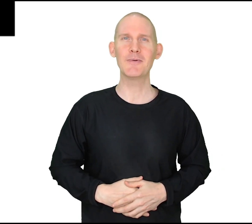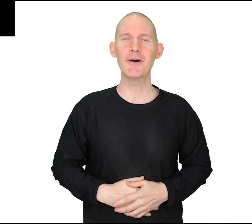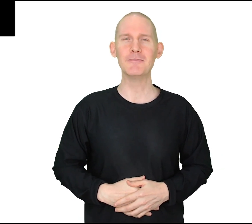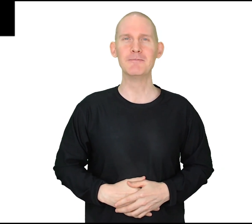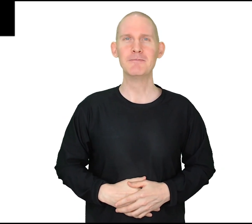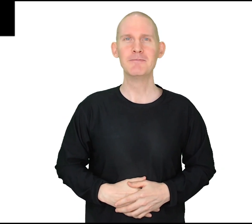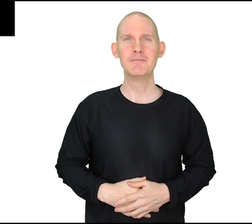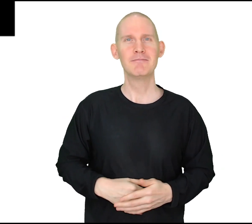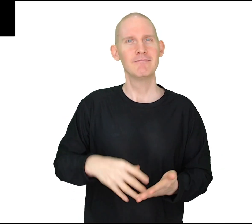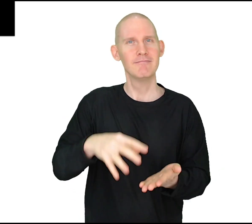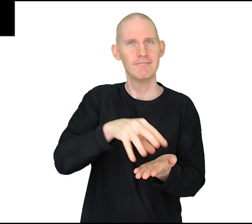go.